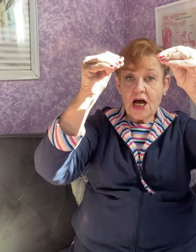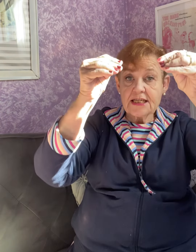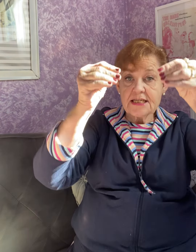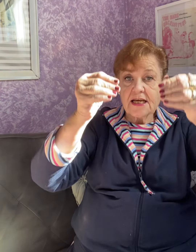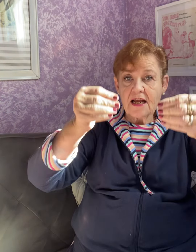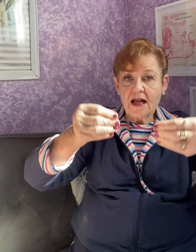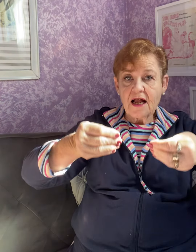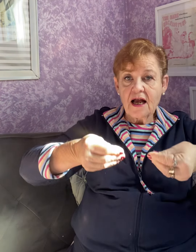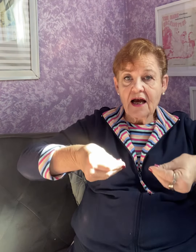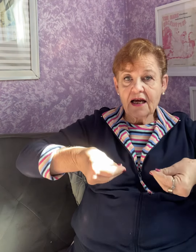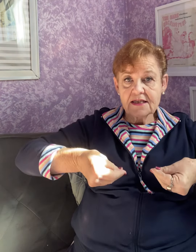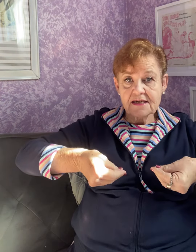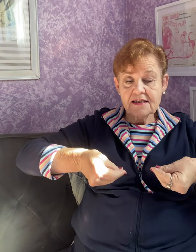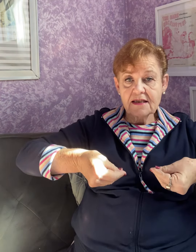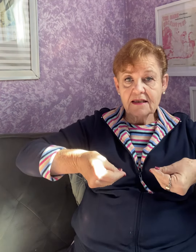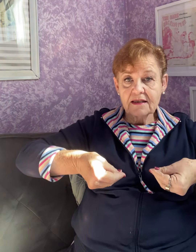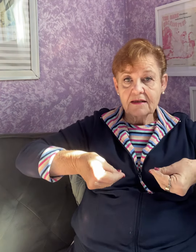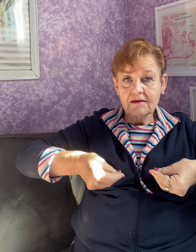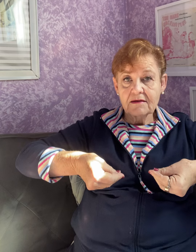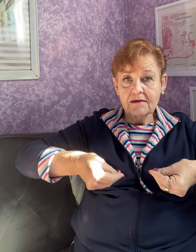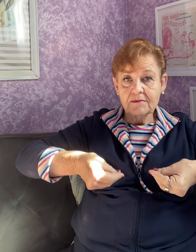taught us.